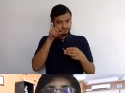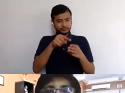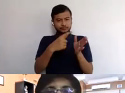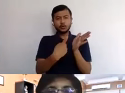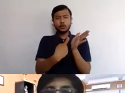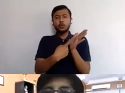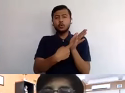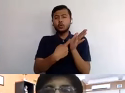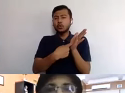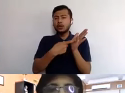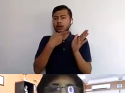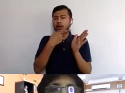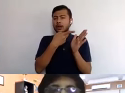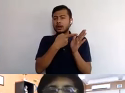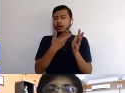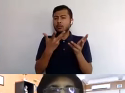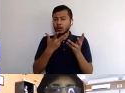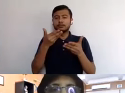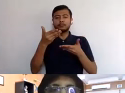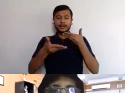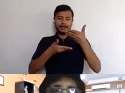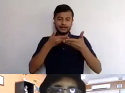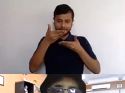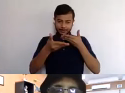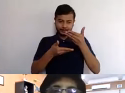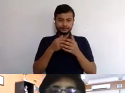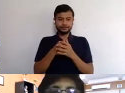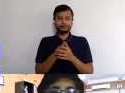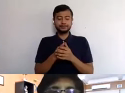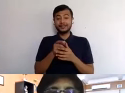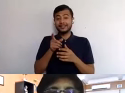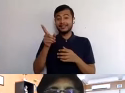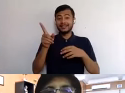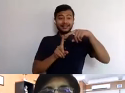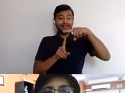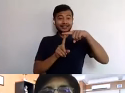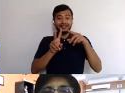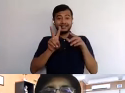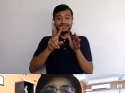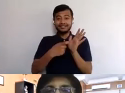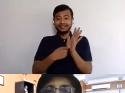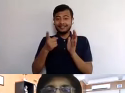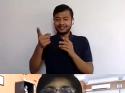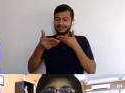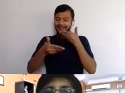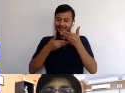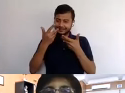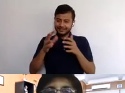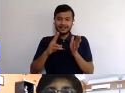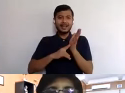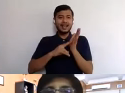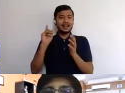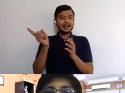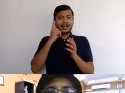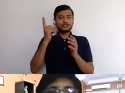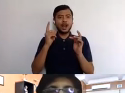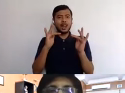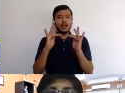Mr. T.B. Ramachandran mentioned that National Digital Communication Policy